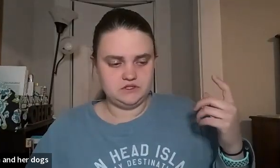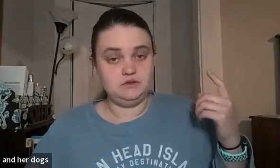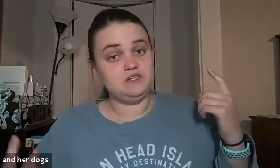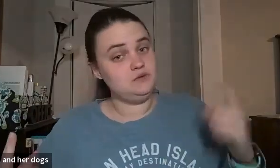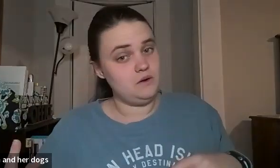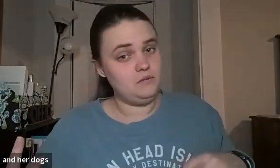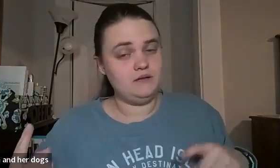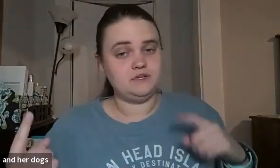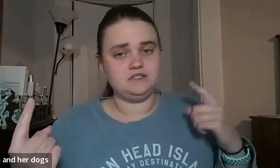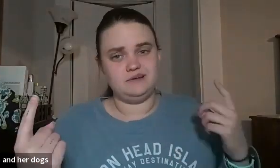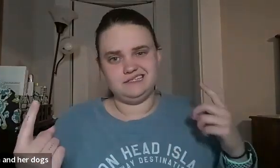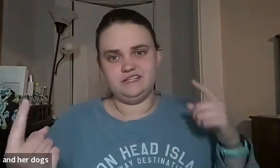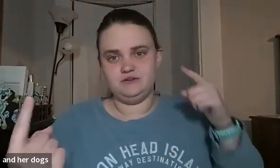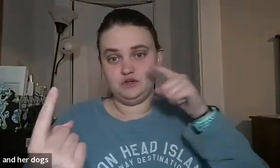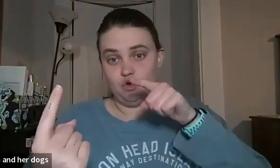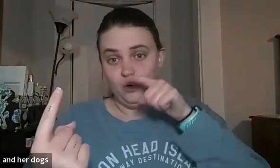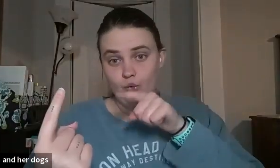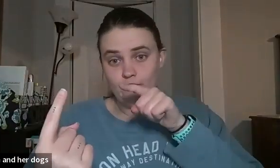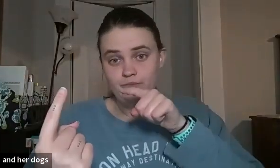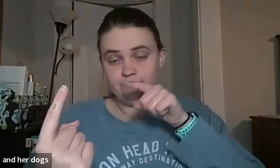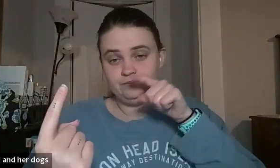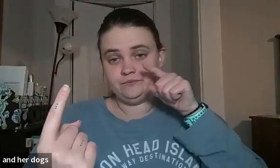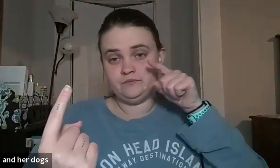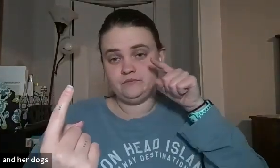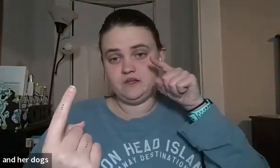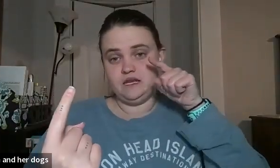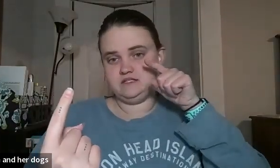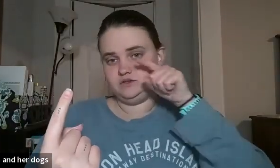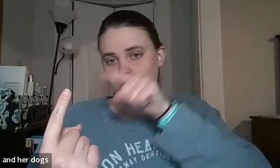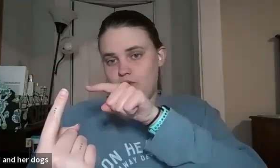you can do one way, which is what I tend to do, is the goal, and it's goal.